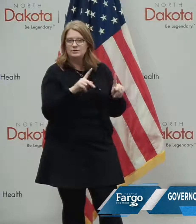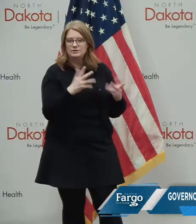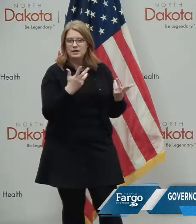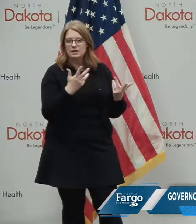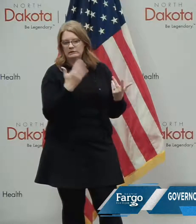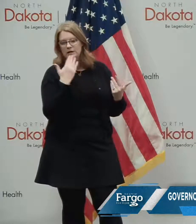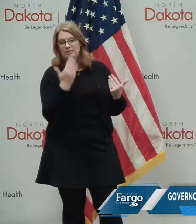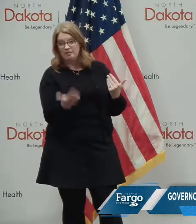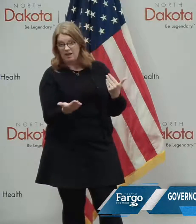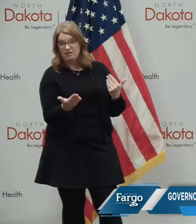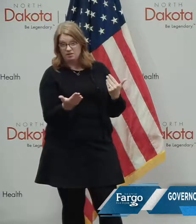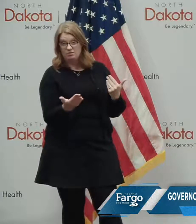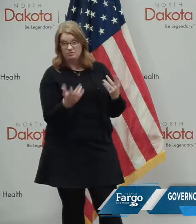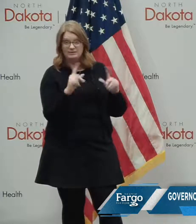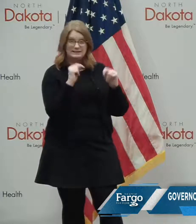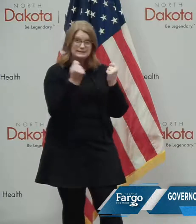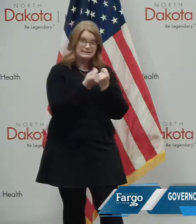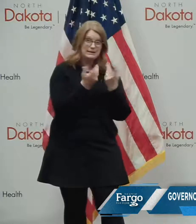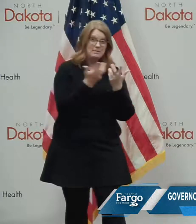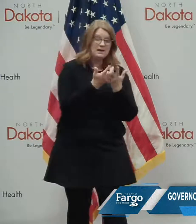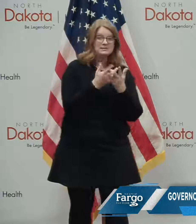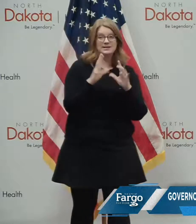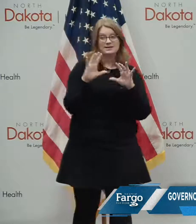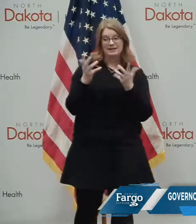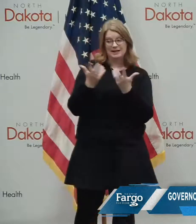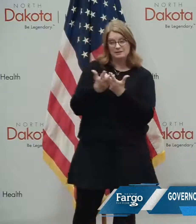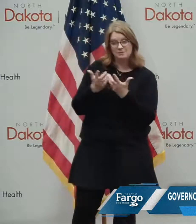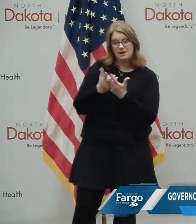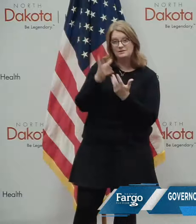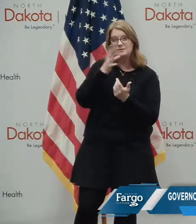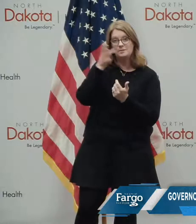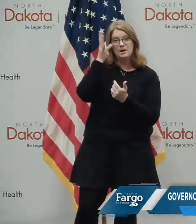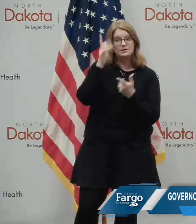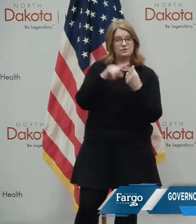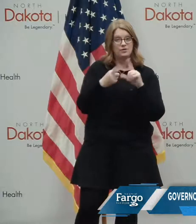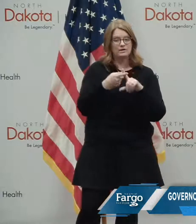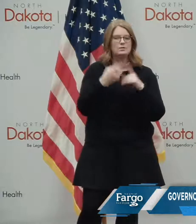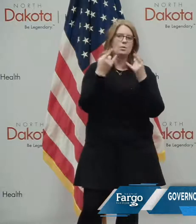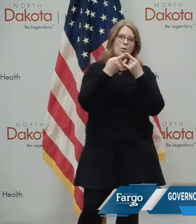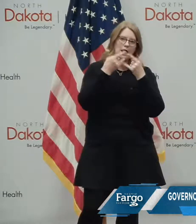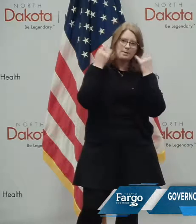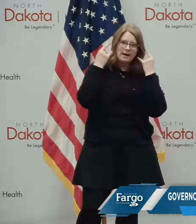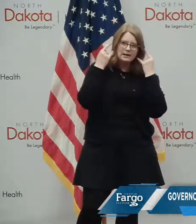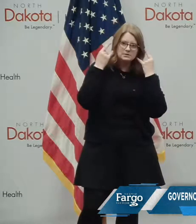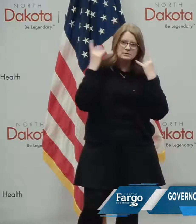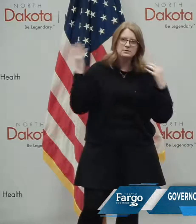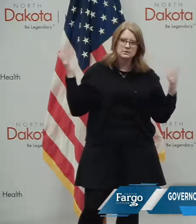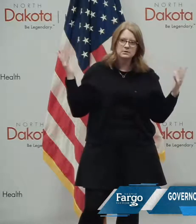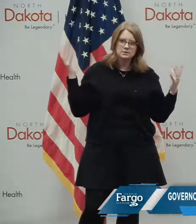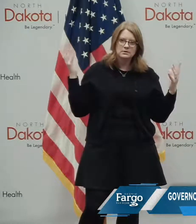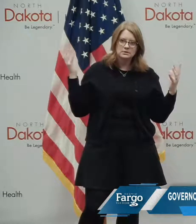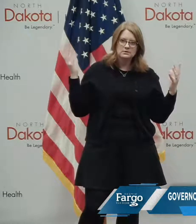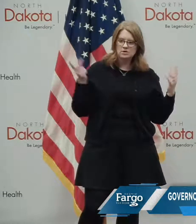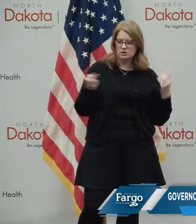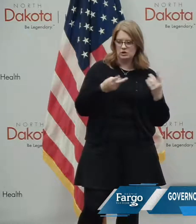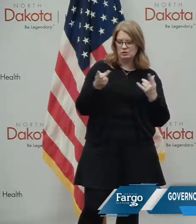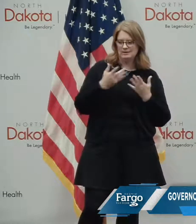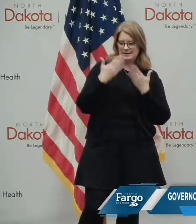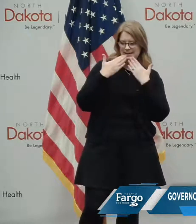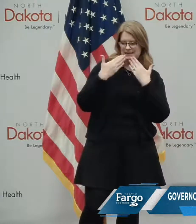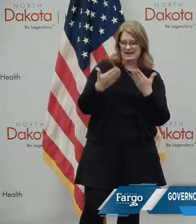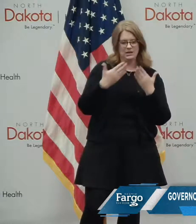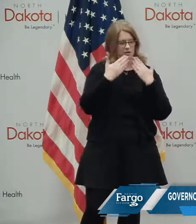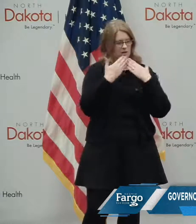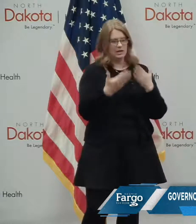your teammates and classmates and parents and friends if they're wearing a mask around you, and they can return and say thank you back to you for wearing